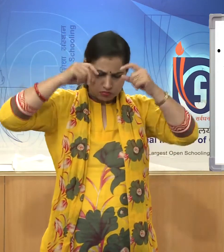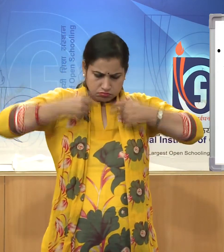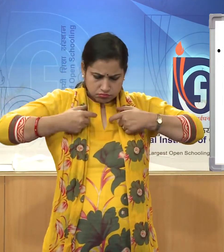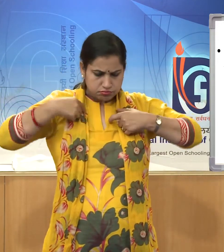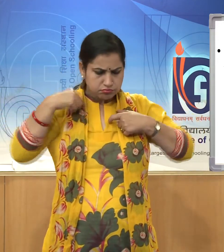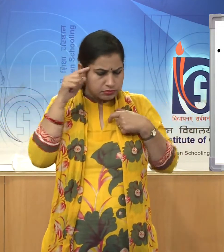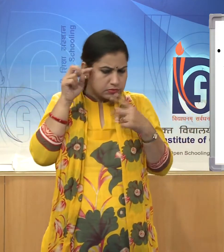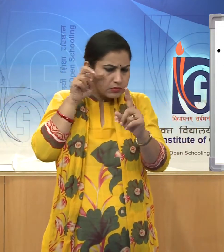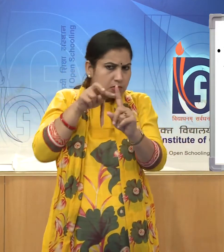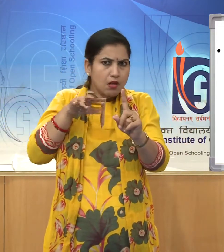psychoanalysis.